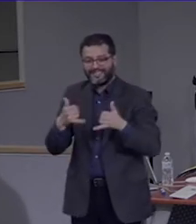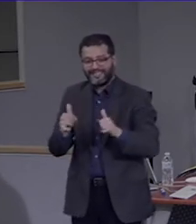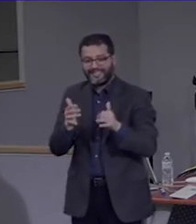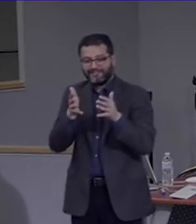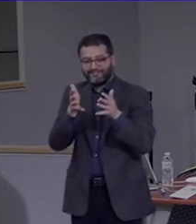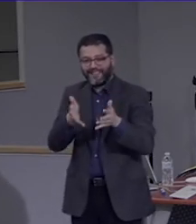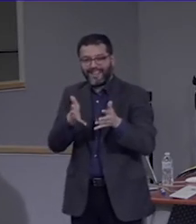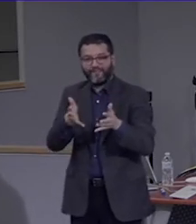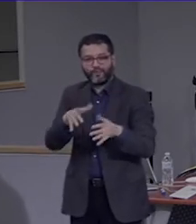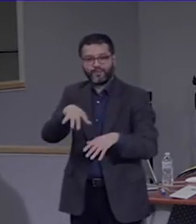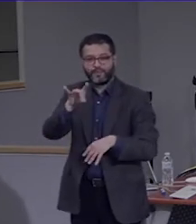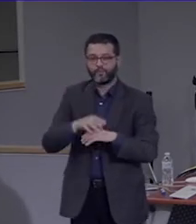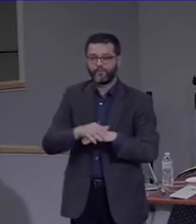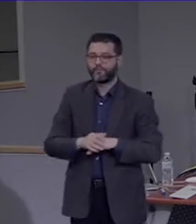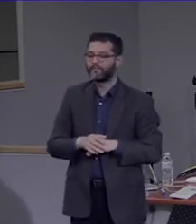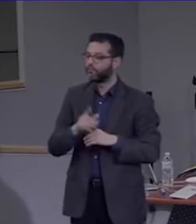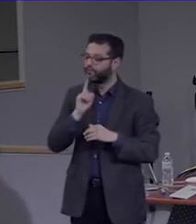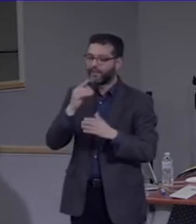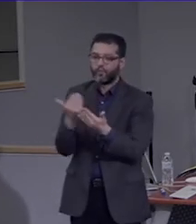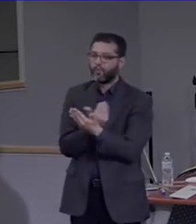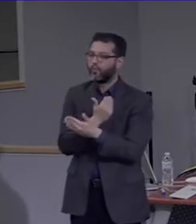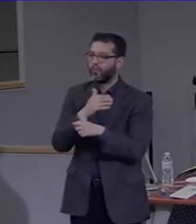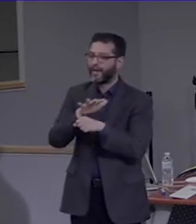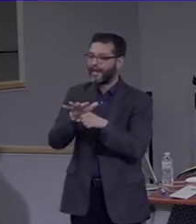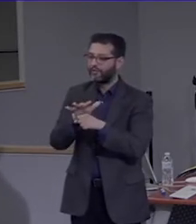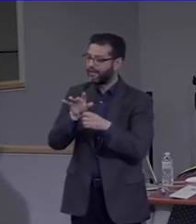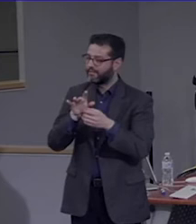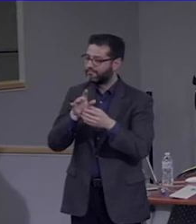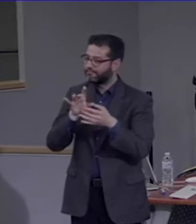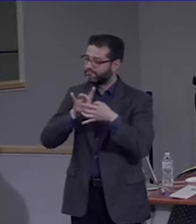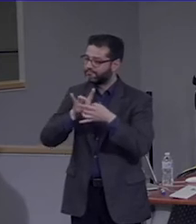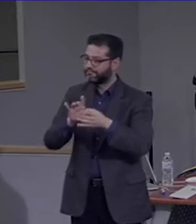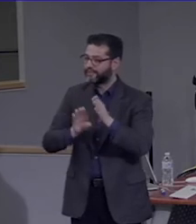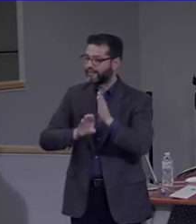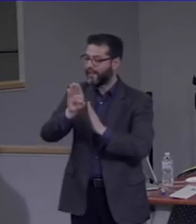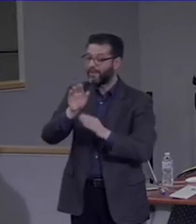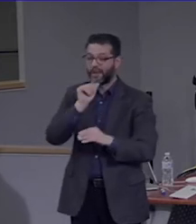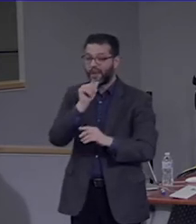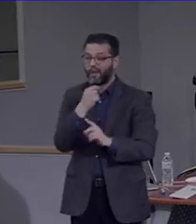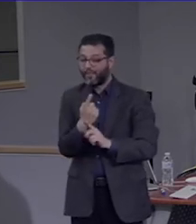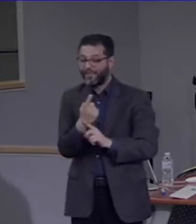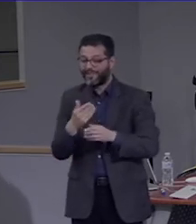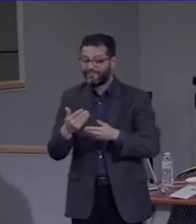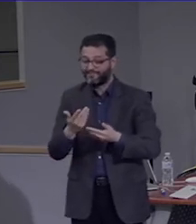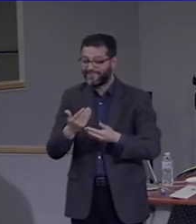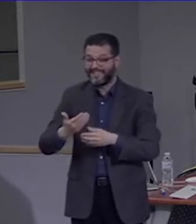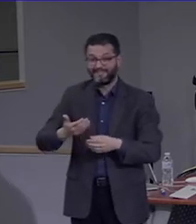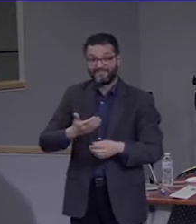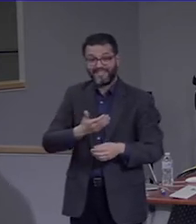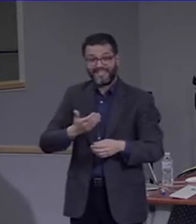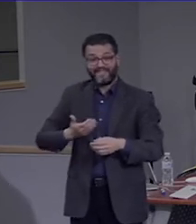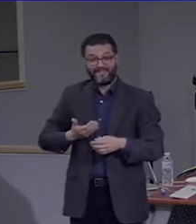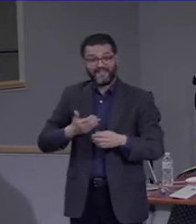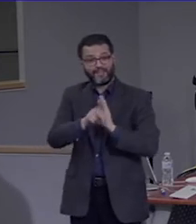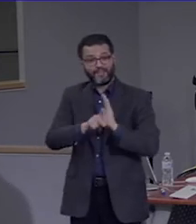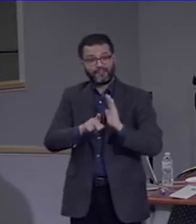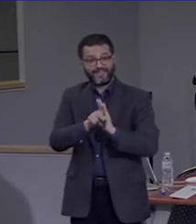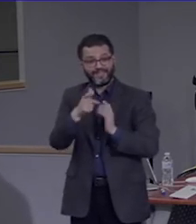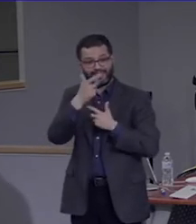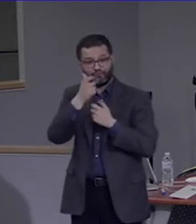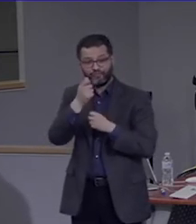in development and it's not only the infant period that's of a lot of interest the area of